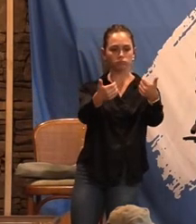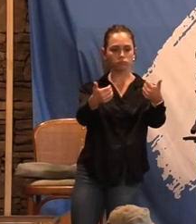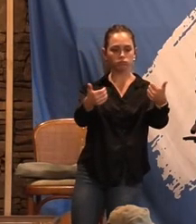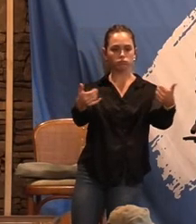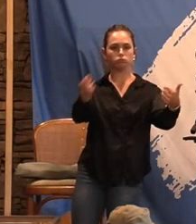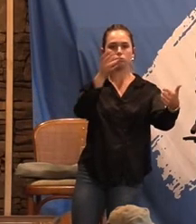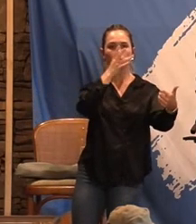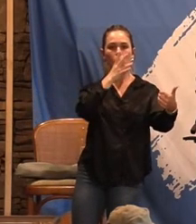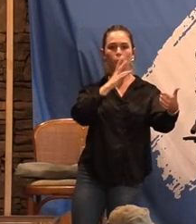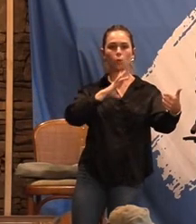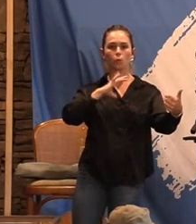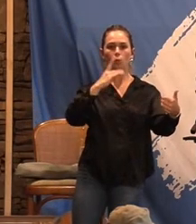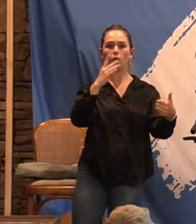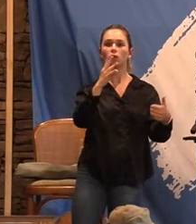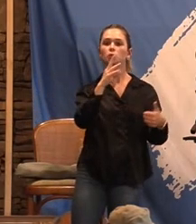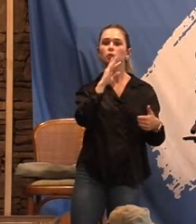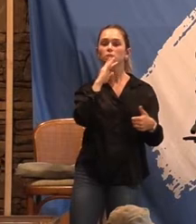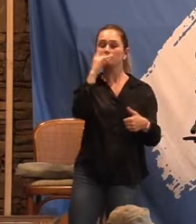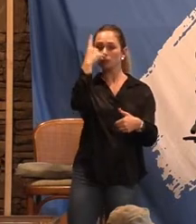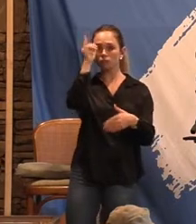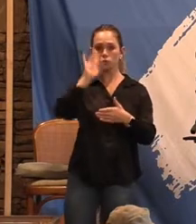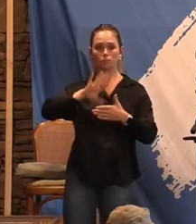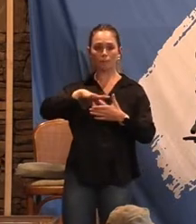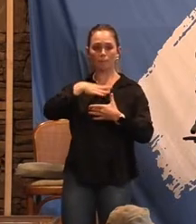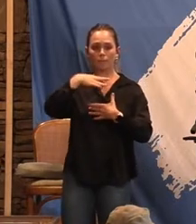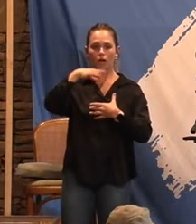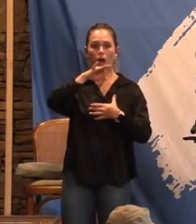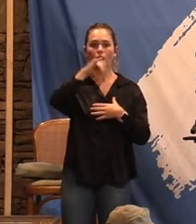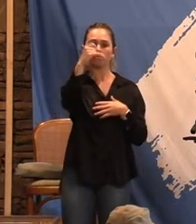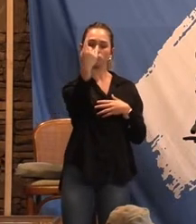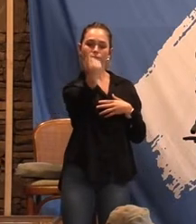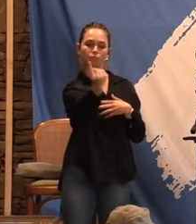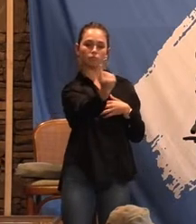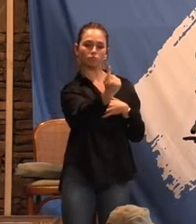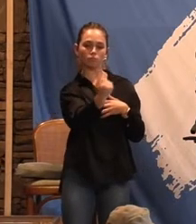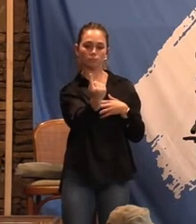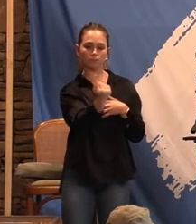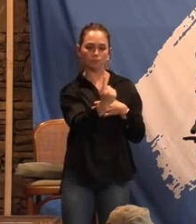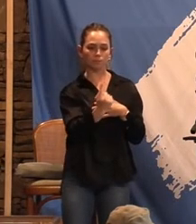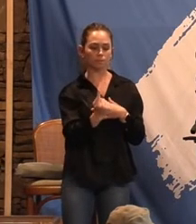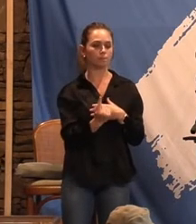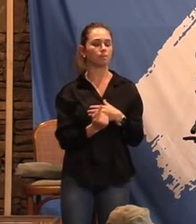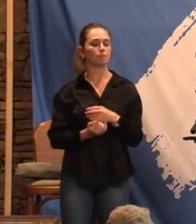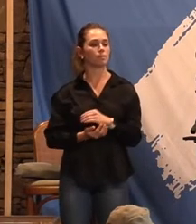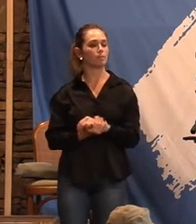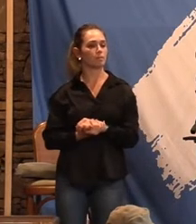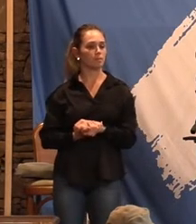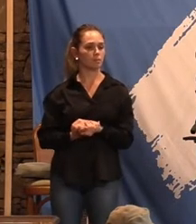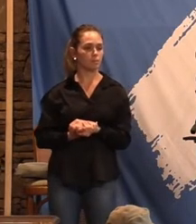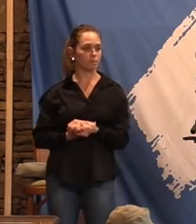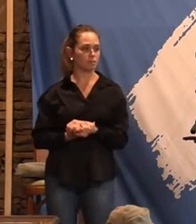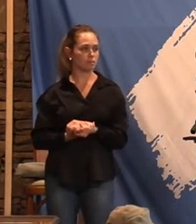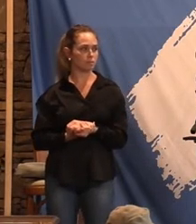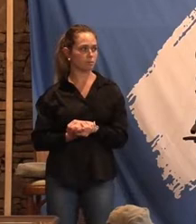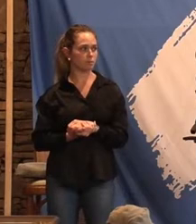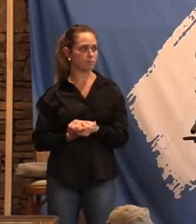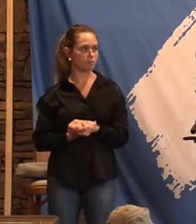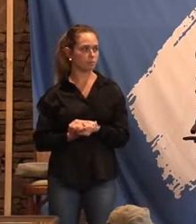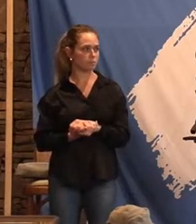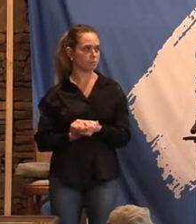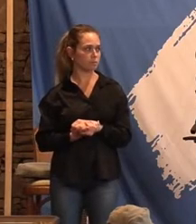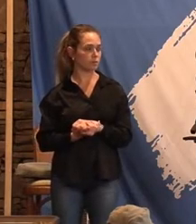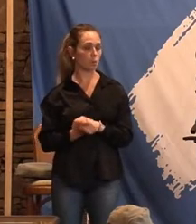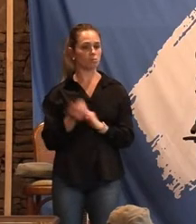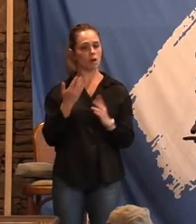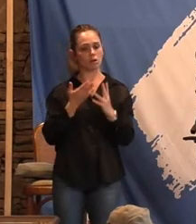she, who speaks for spirit, came walking toward them. She walked right